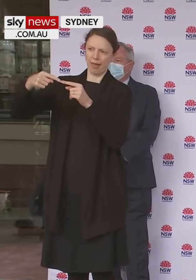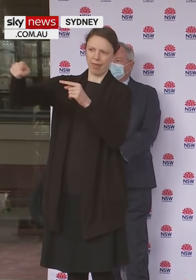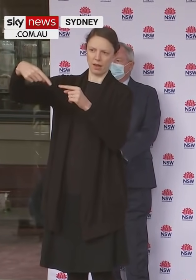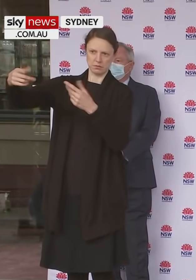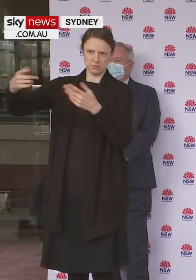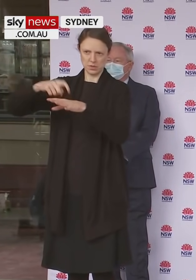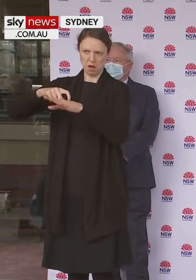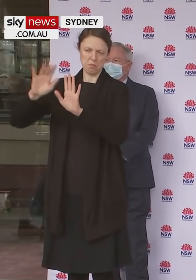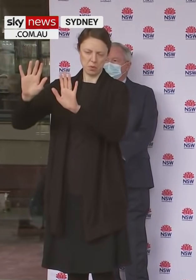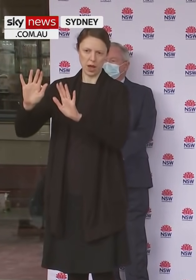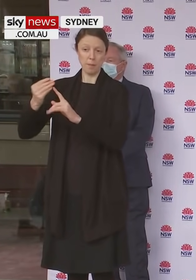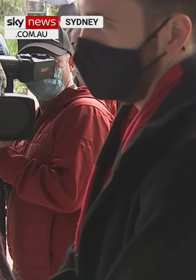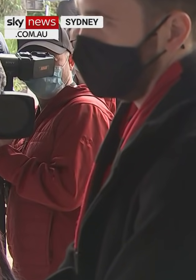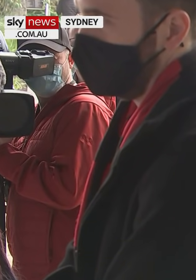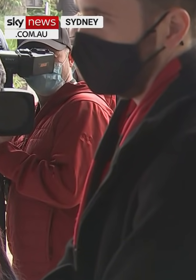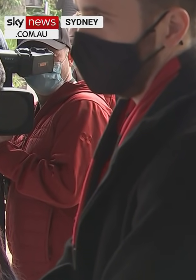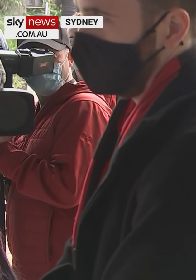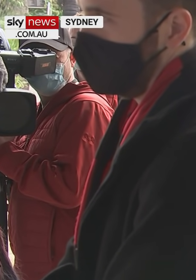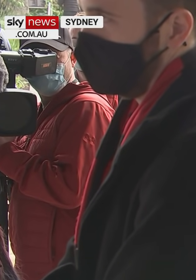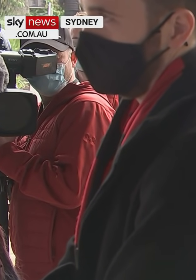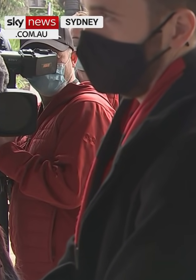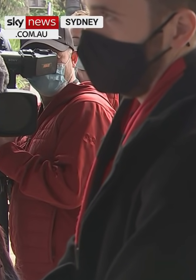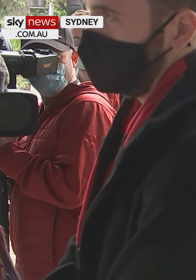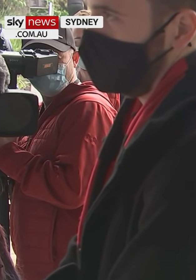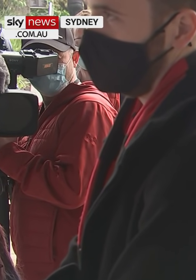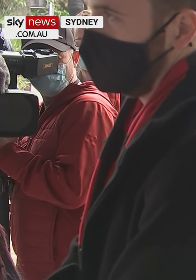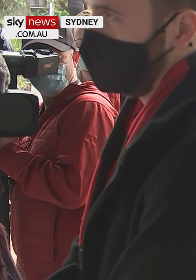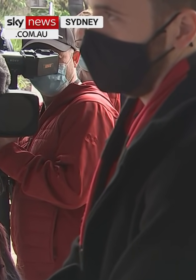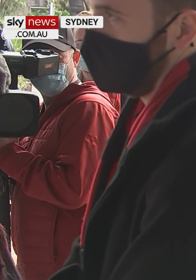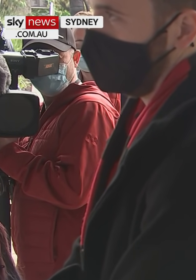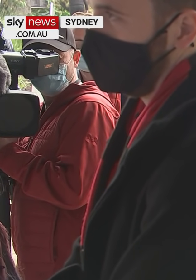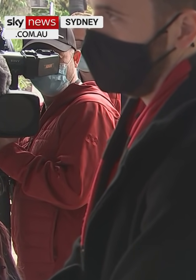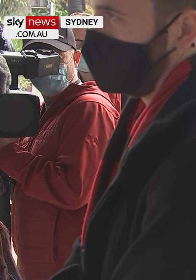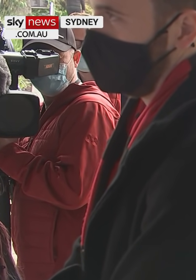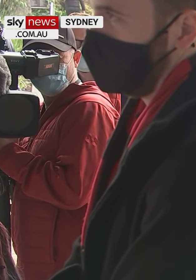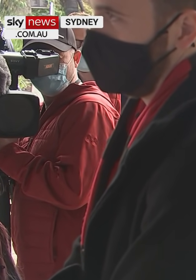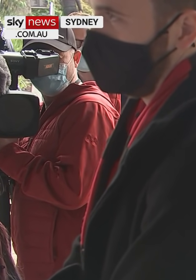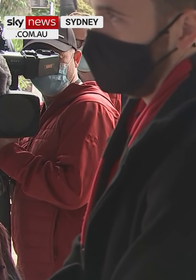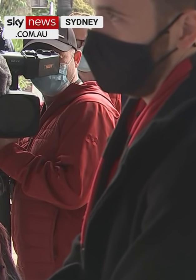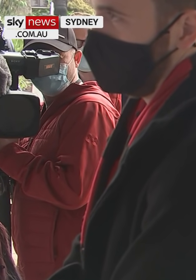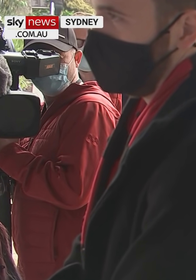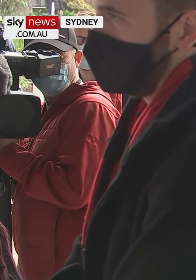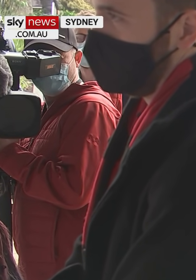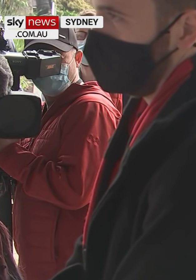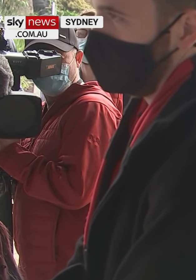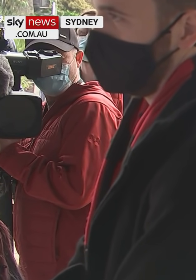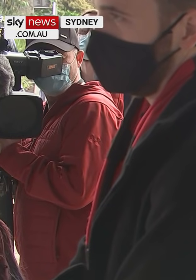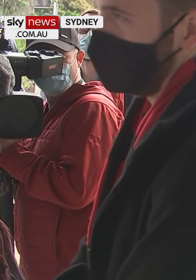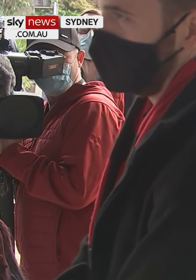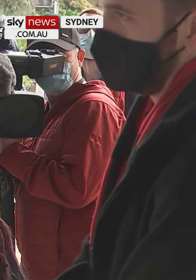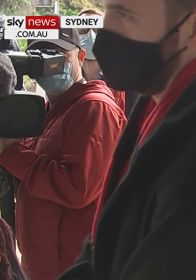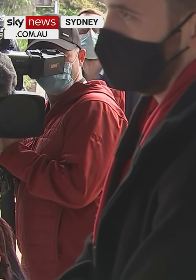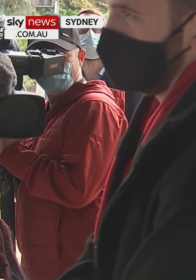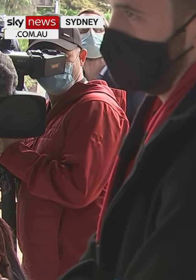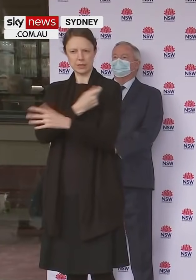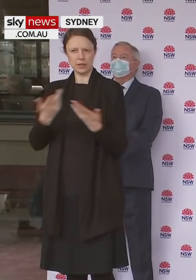they would expect restrictions to be activated and deactivated for years. Will we be in this position for years until 80% of our population